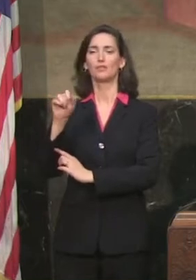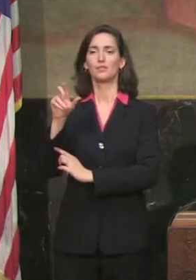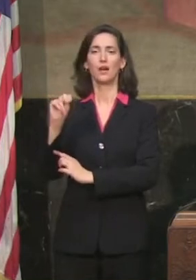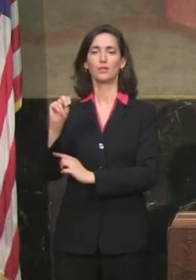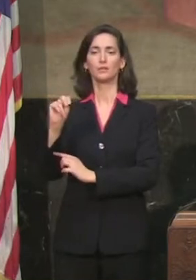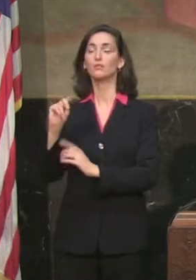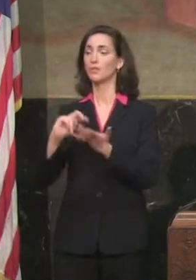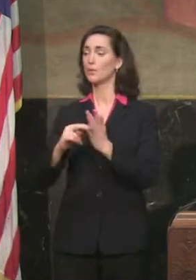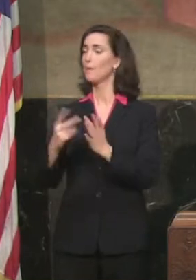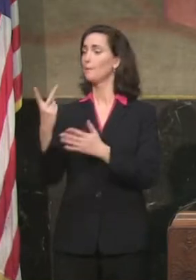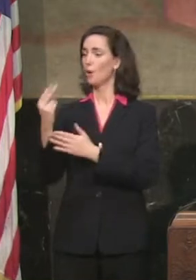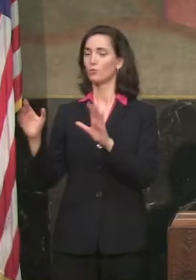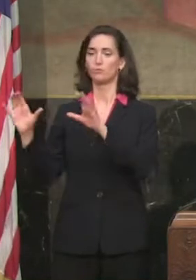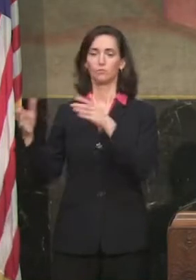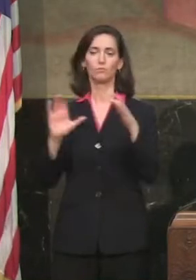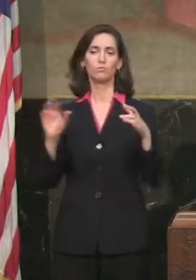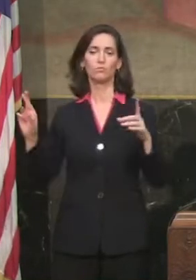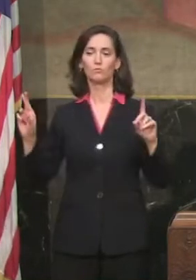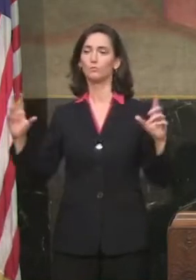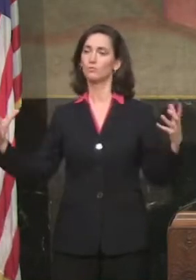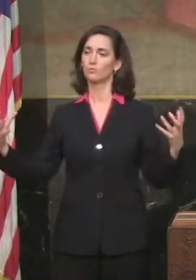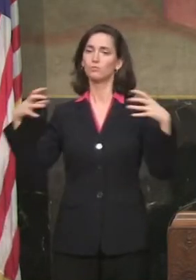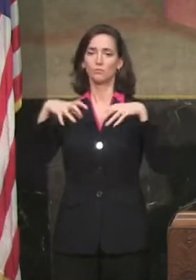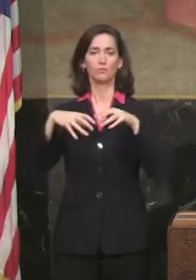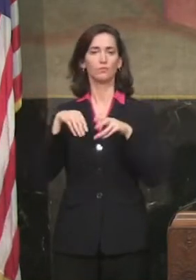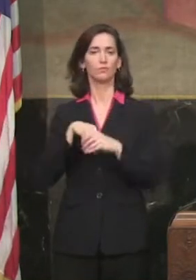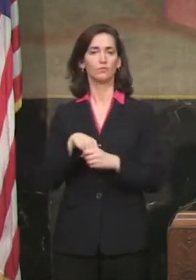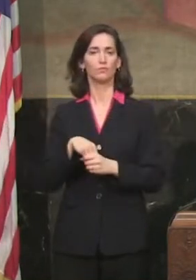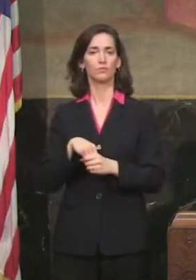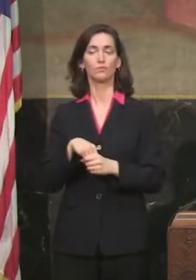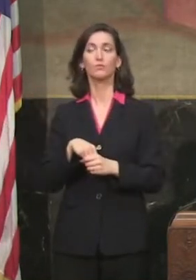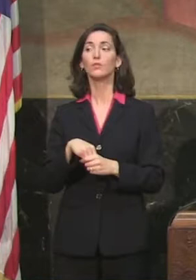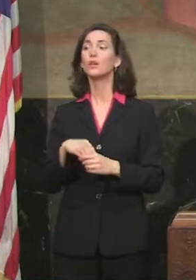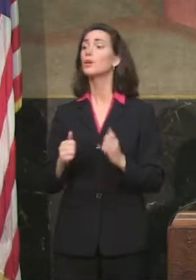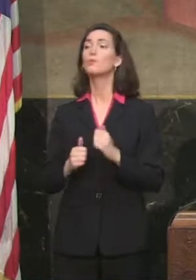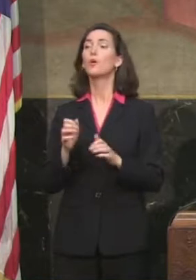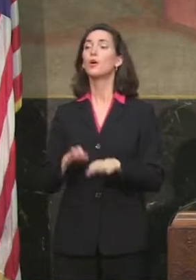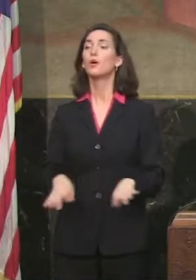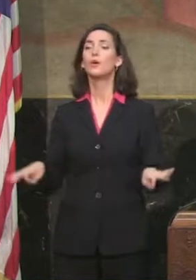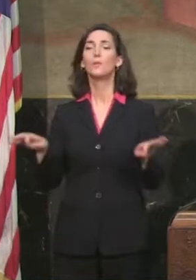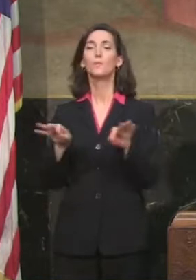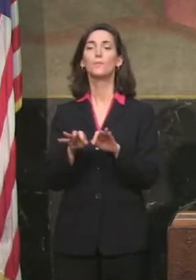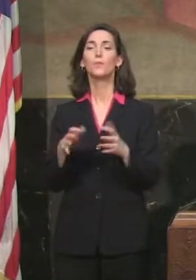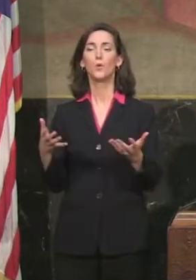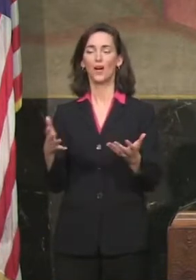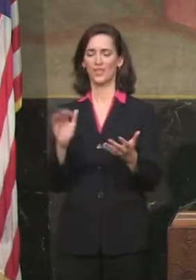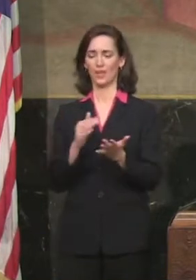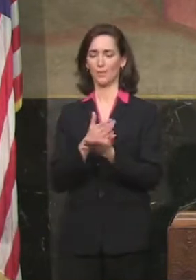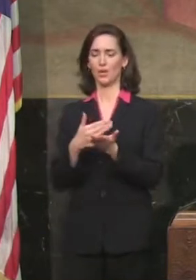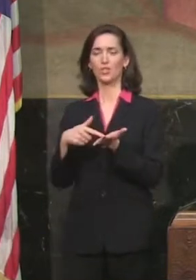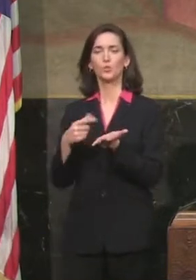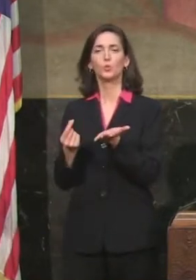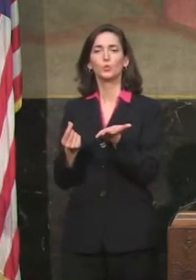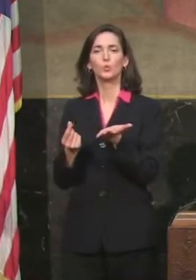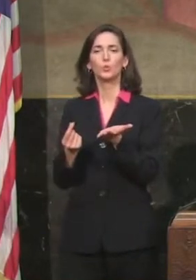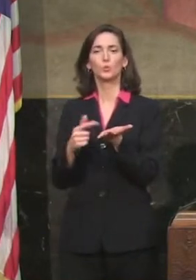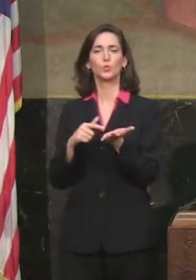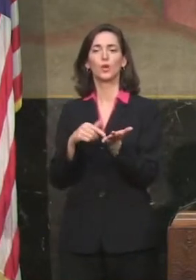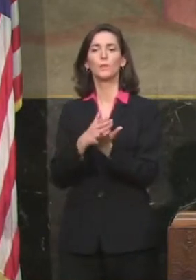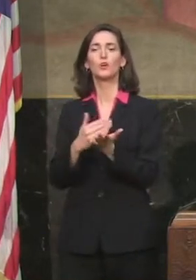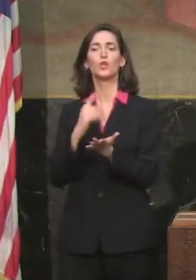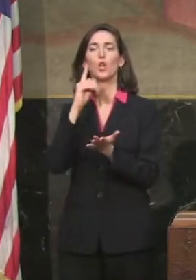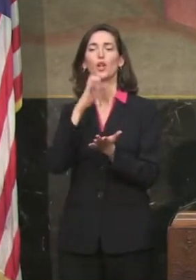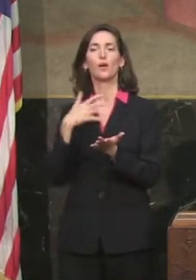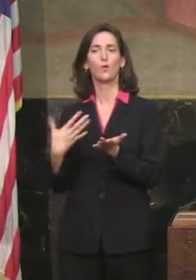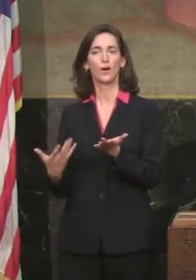word. What's more important, however, is what this budget does, what it looks like.